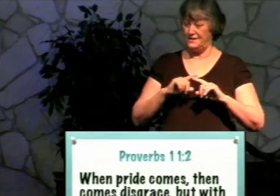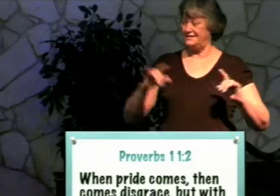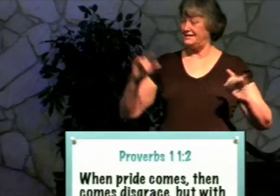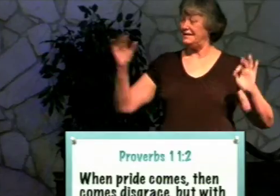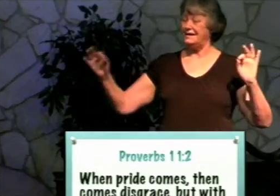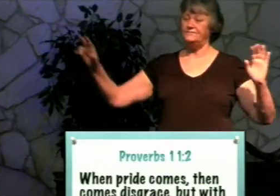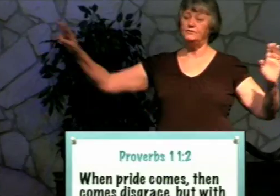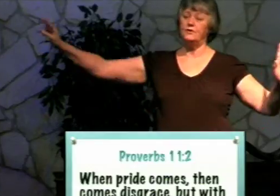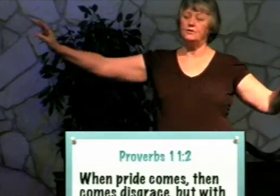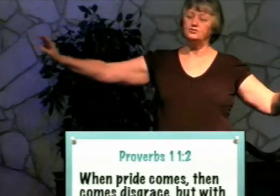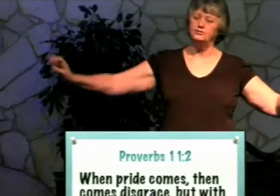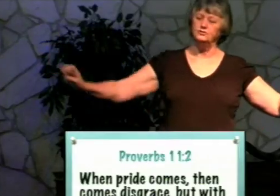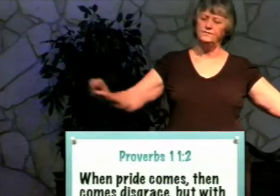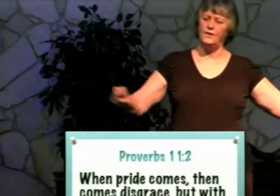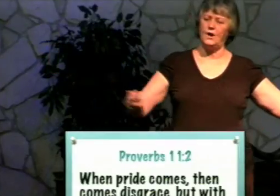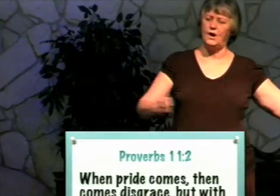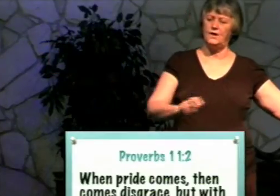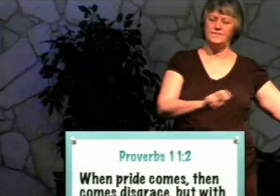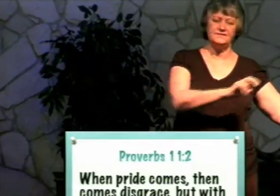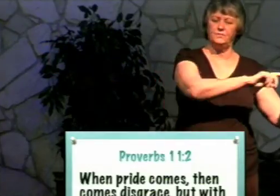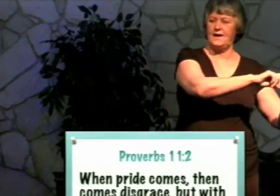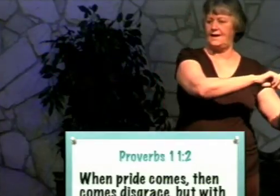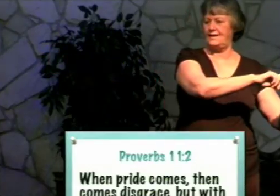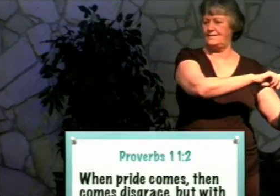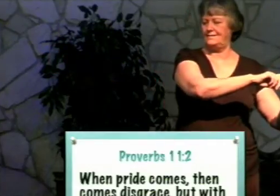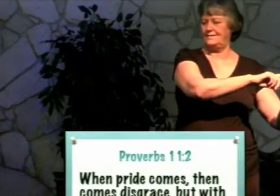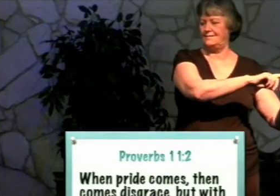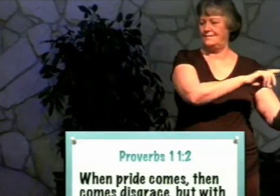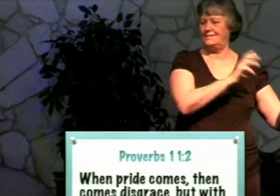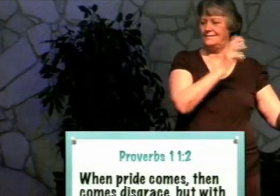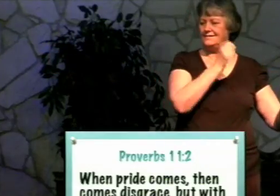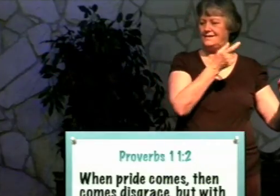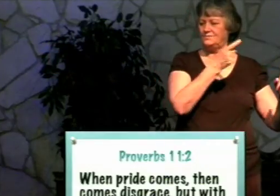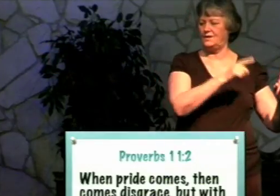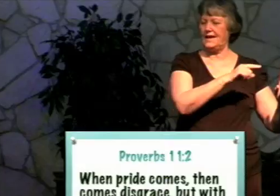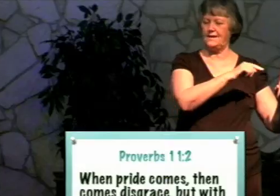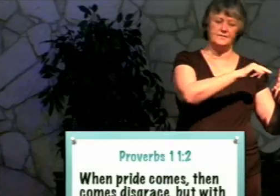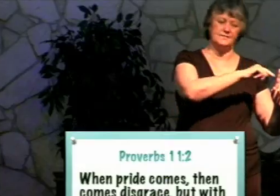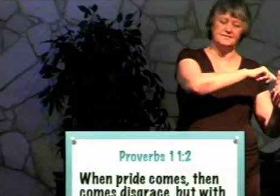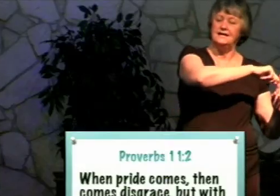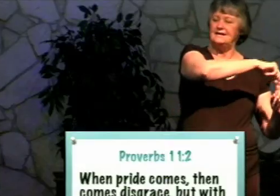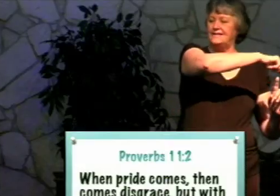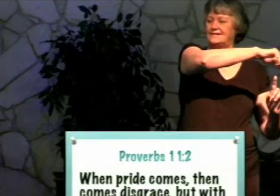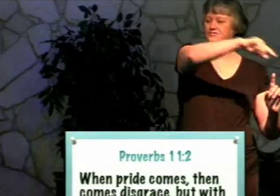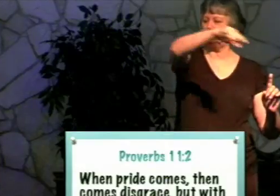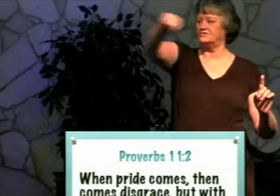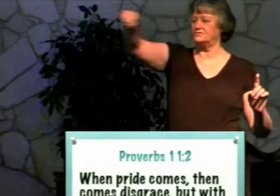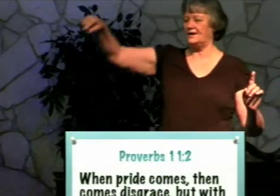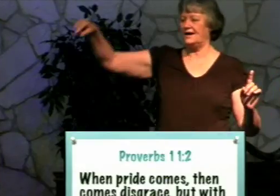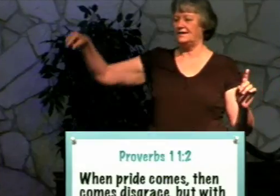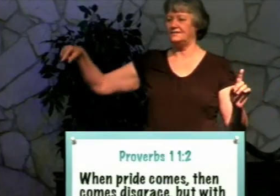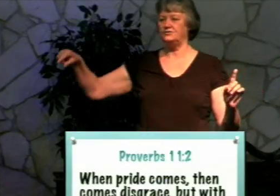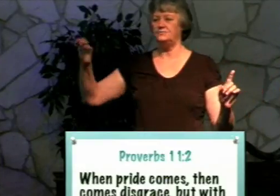but if you go too far this way, guess what happens? It like circles around and you